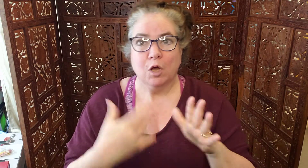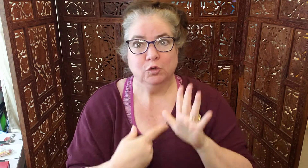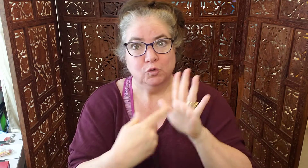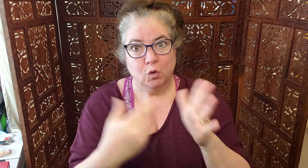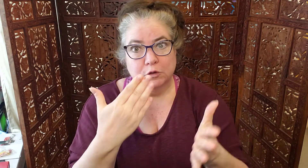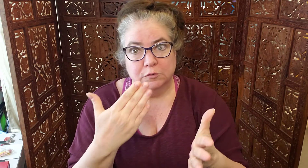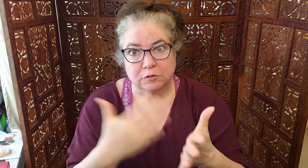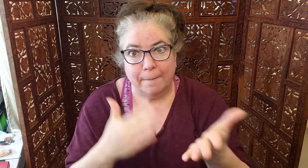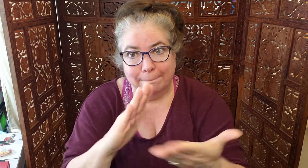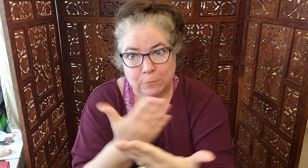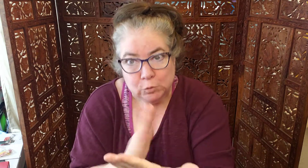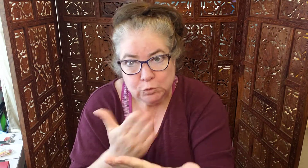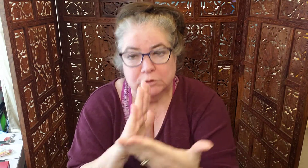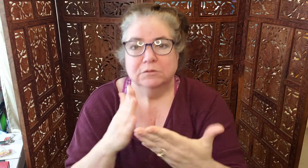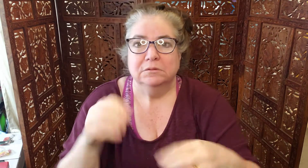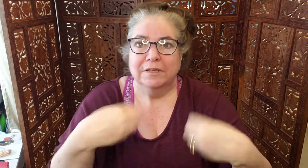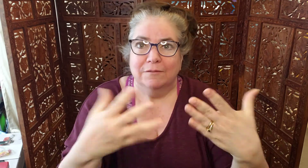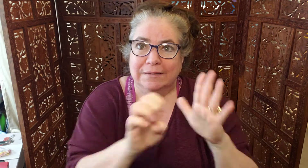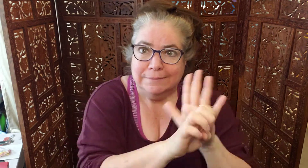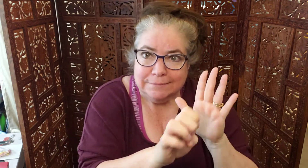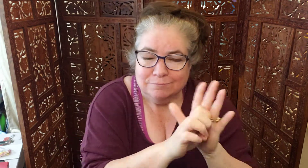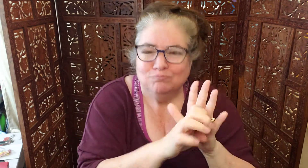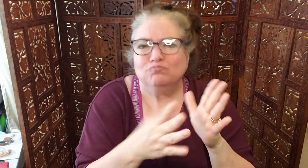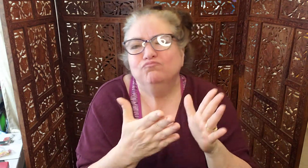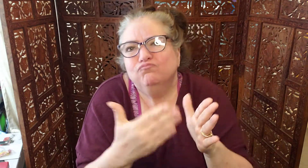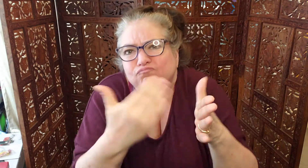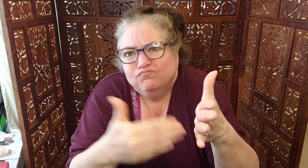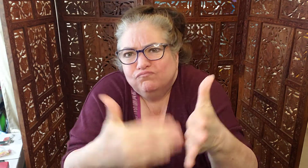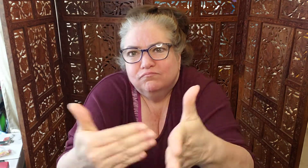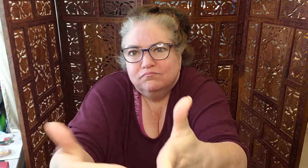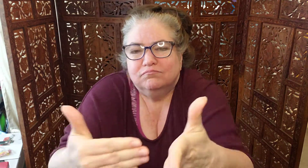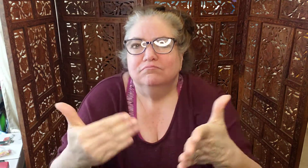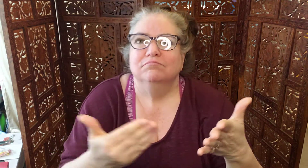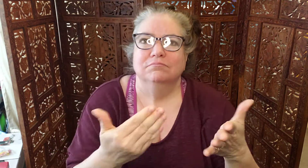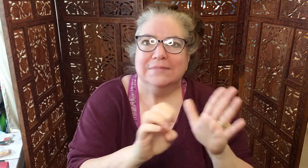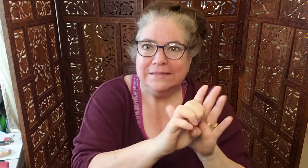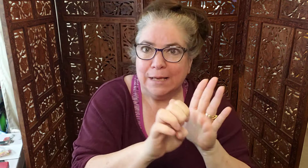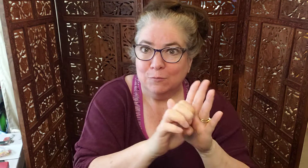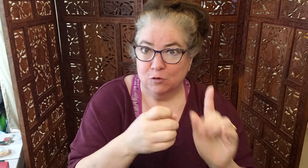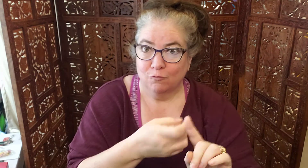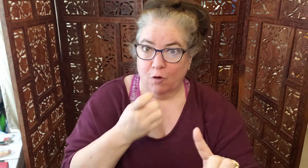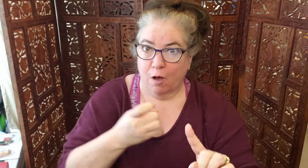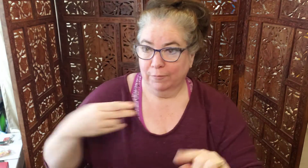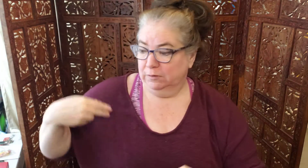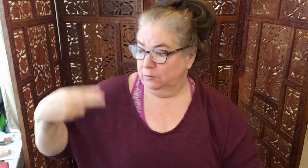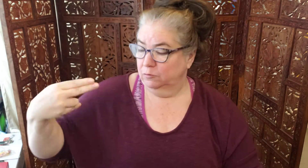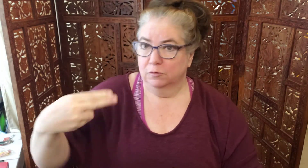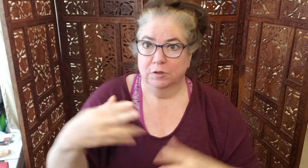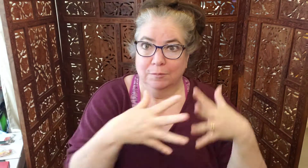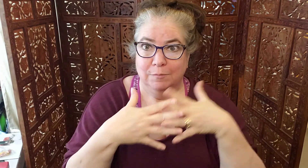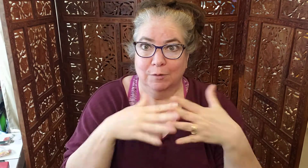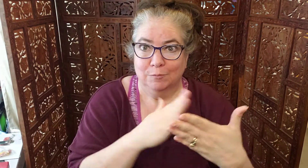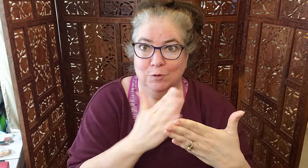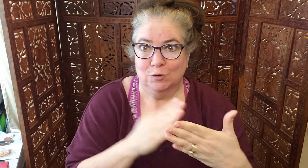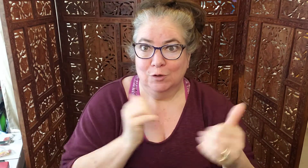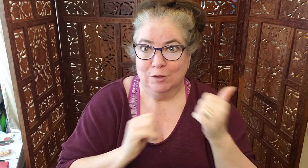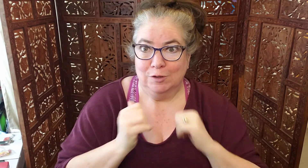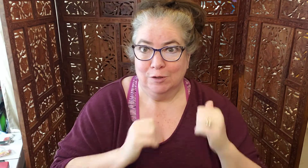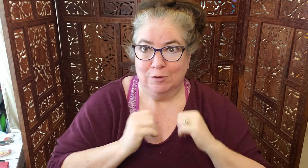songs and giving you some bits and pieces of musical theater as we go along. So you'll excuse me as I switch back and forth